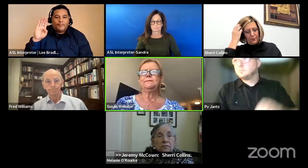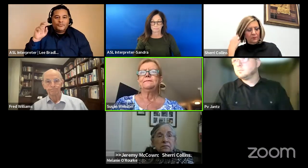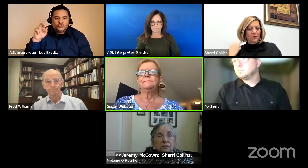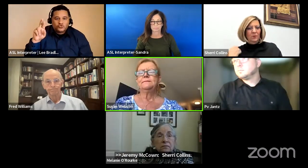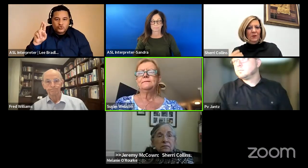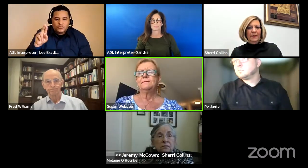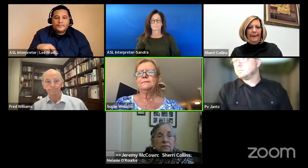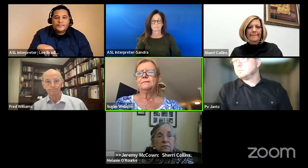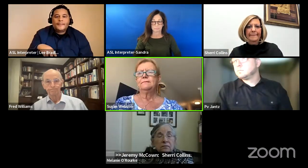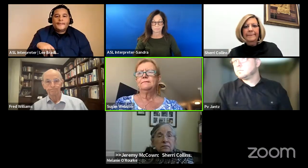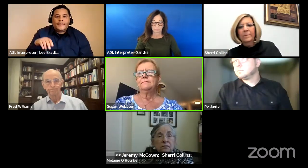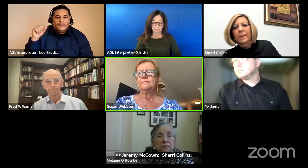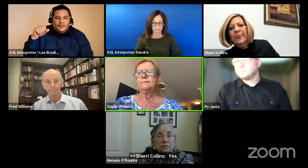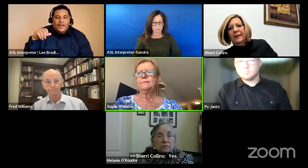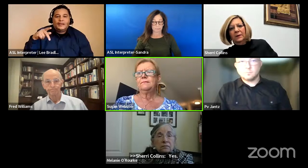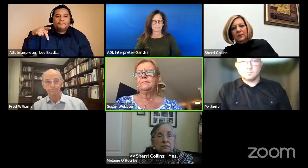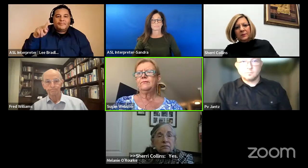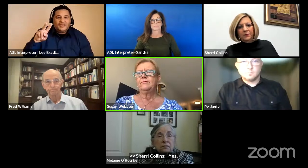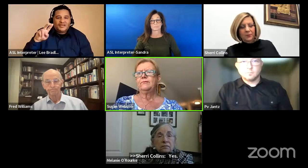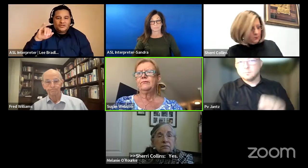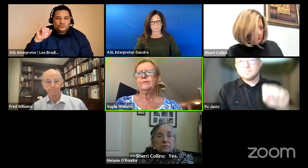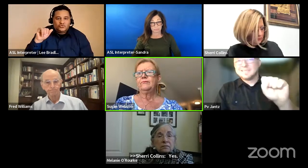Yes. and PV Jantz.